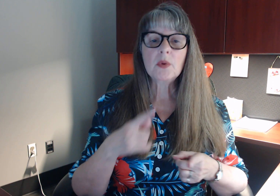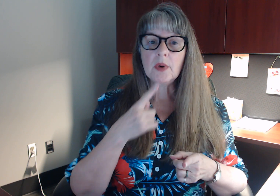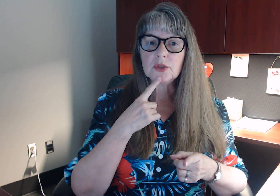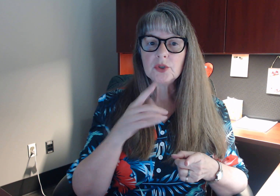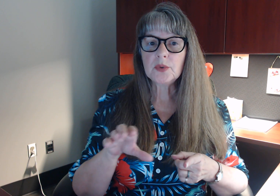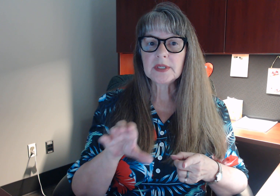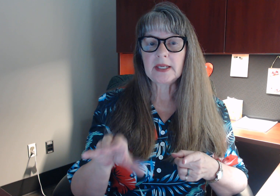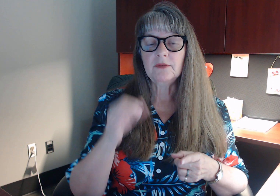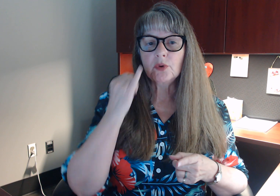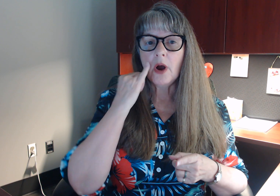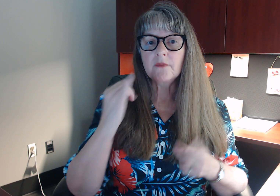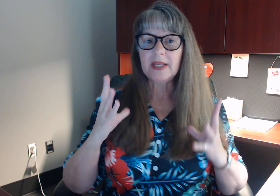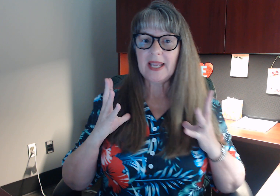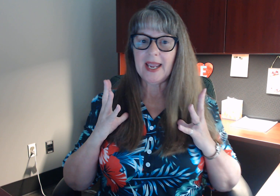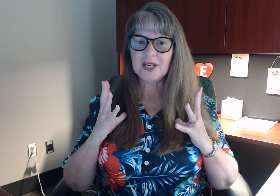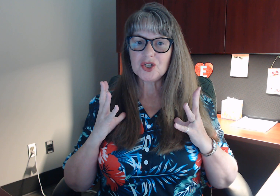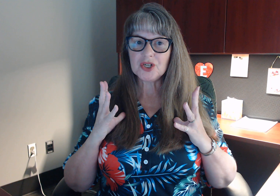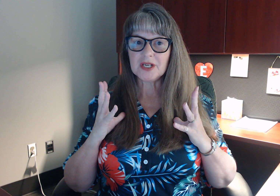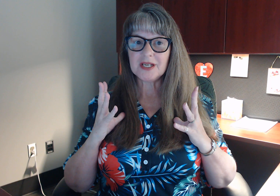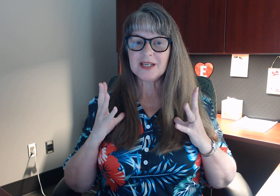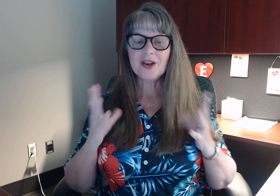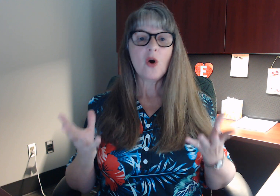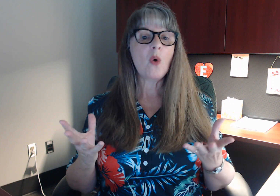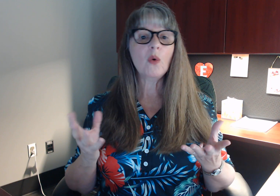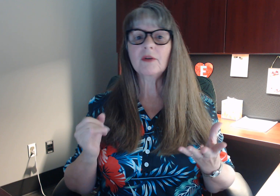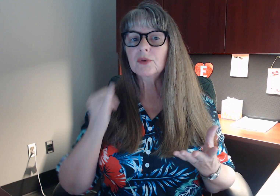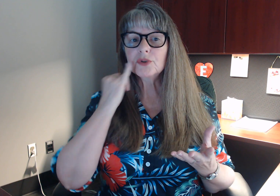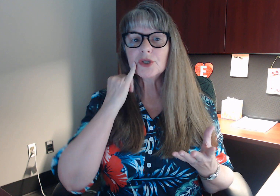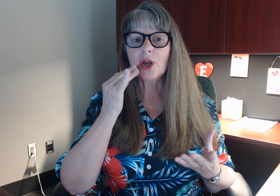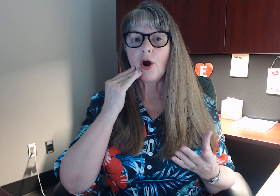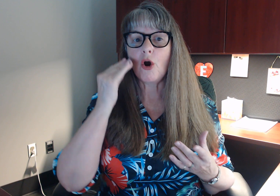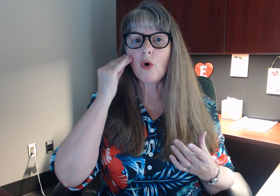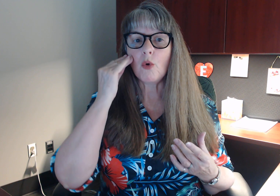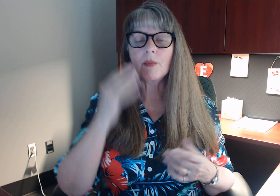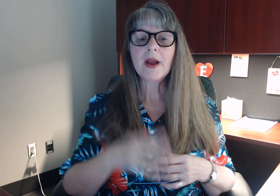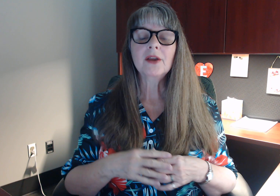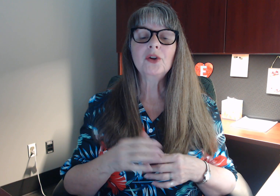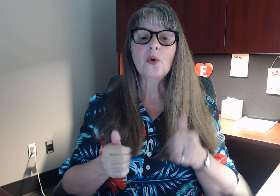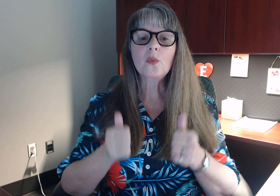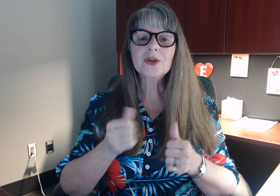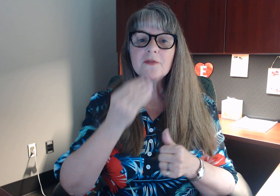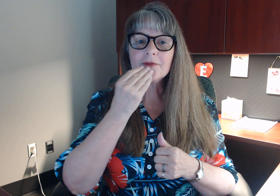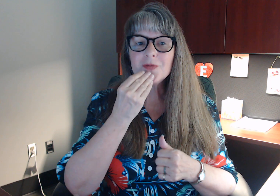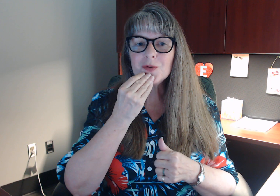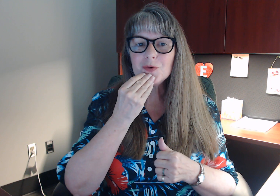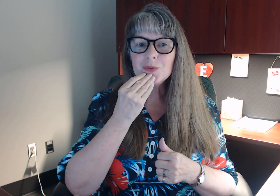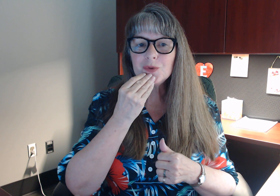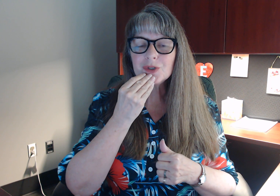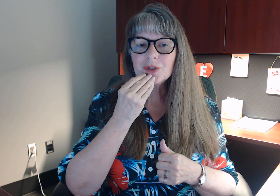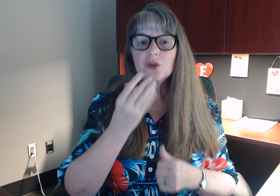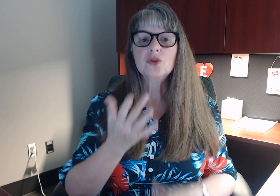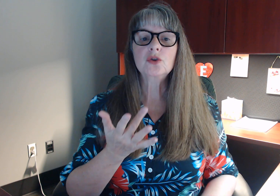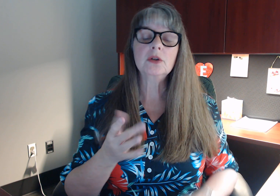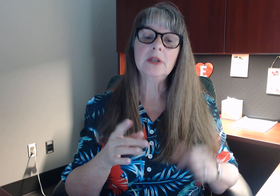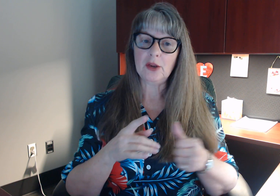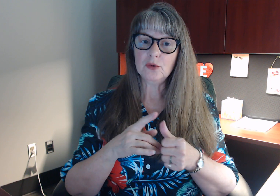to do is like if you're on vacation or if you're just at home, which foods, now you could